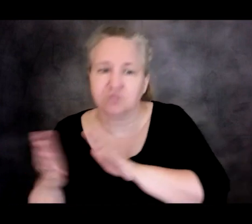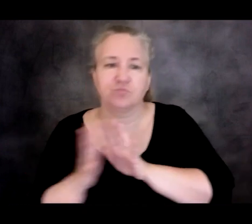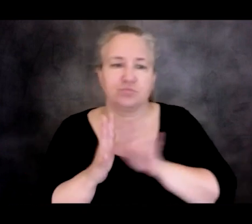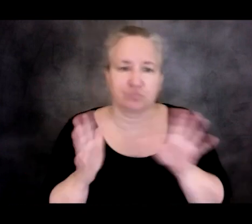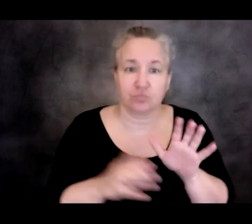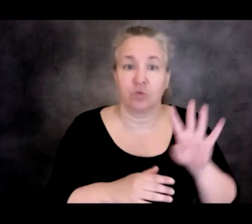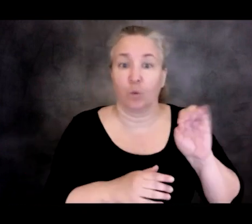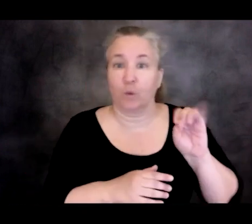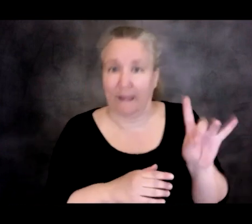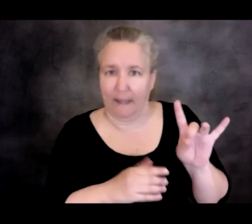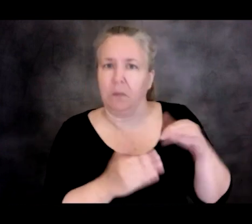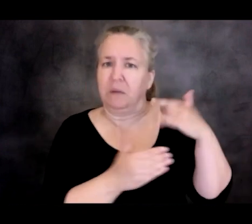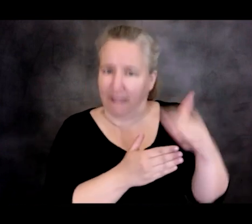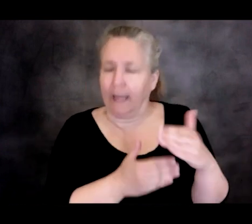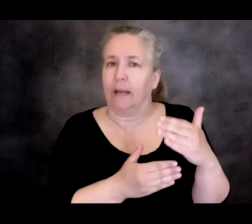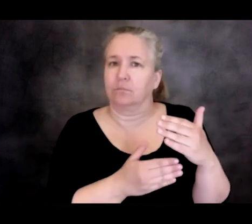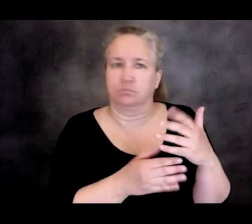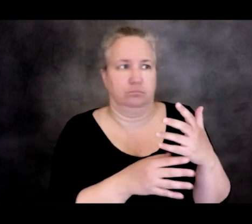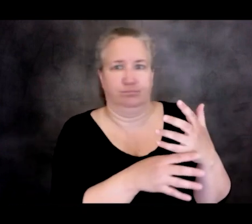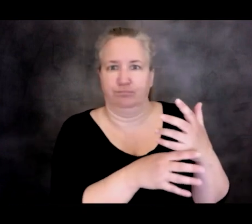ultimately became DACA beneficiaries,